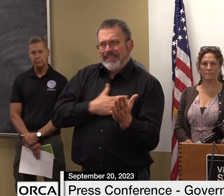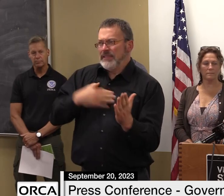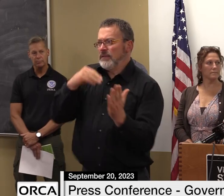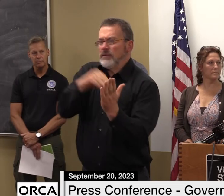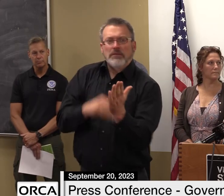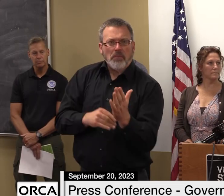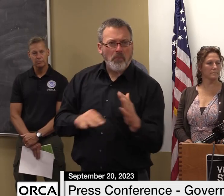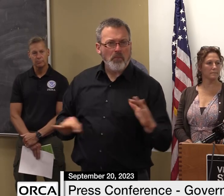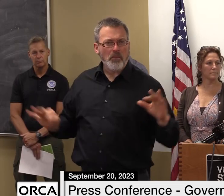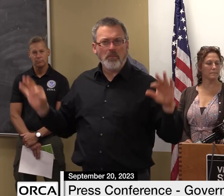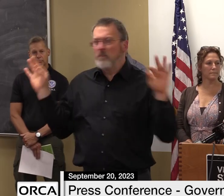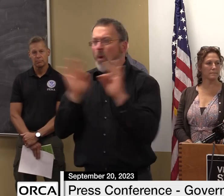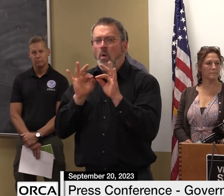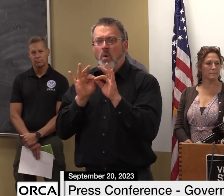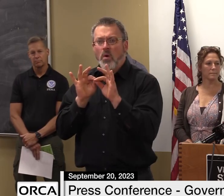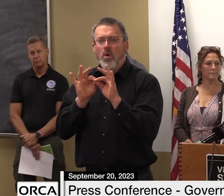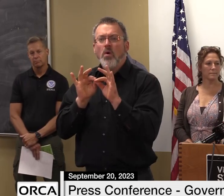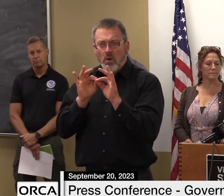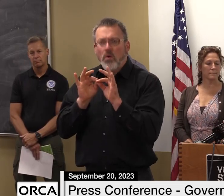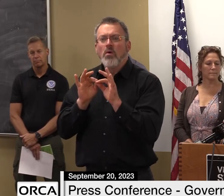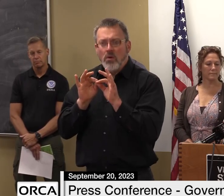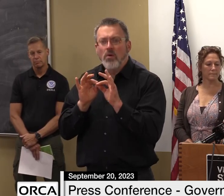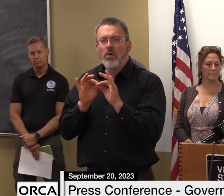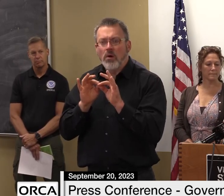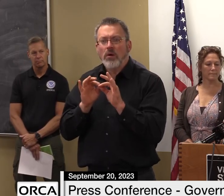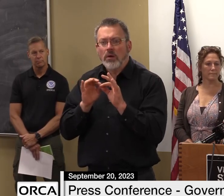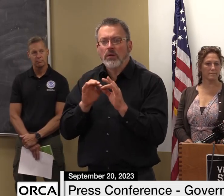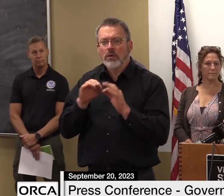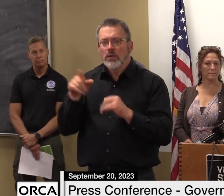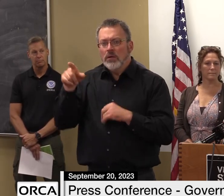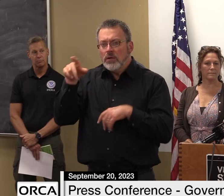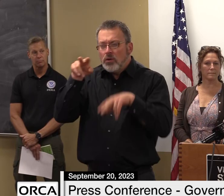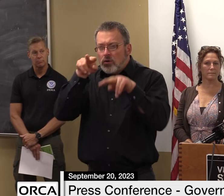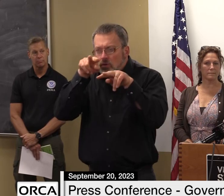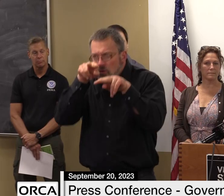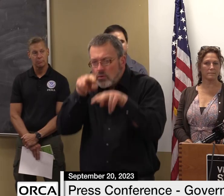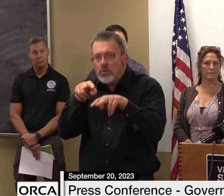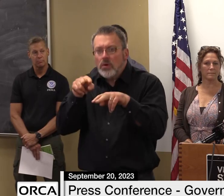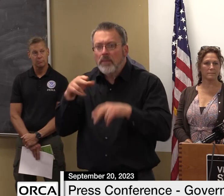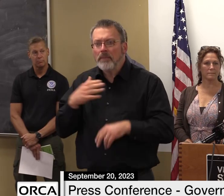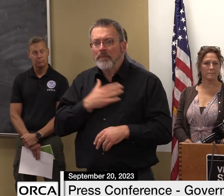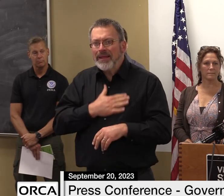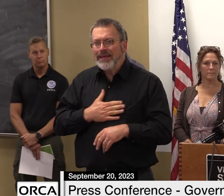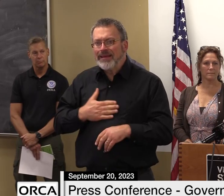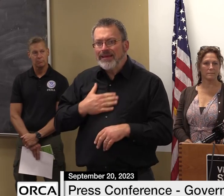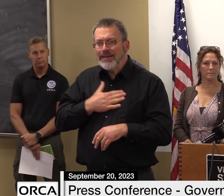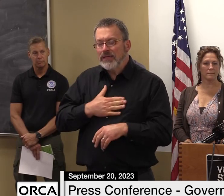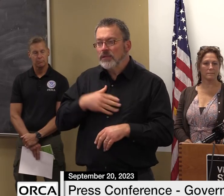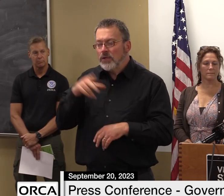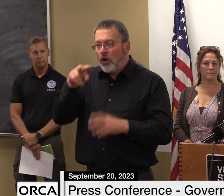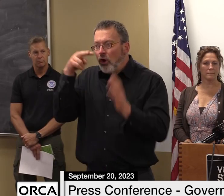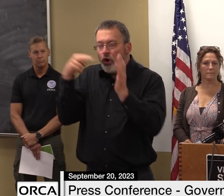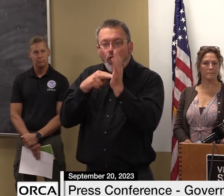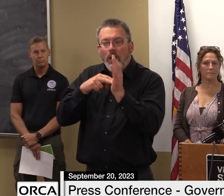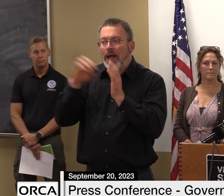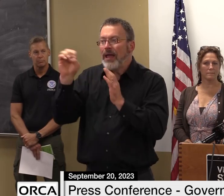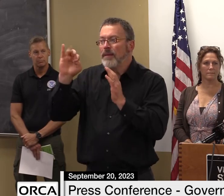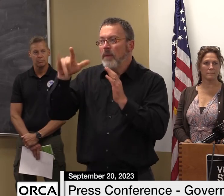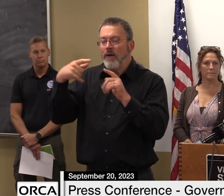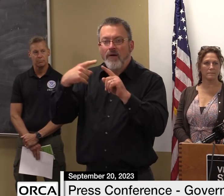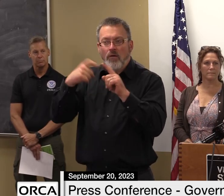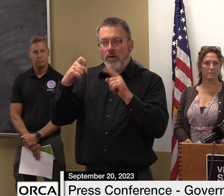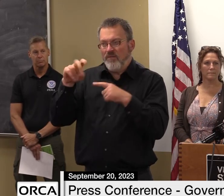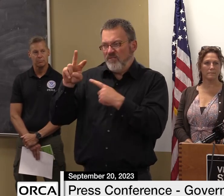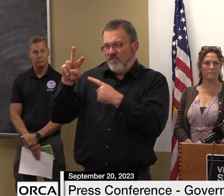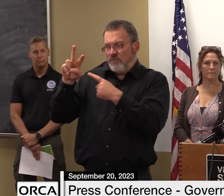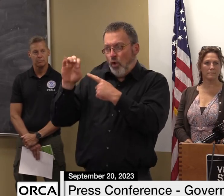But please make sure you check the email address, and it is a vermont.gov email. That's Vermont spelled